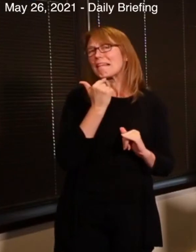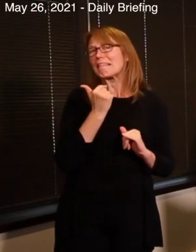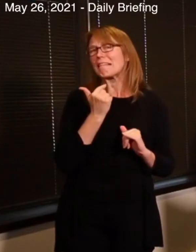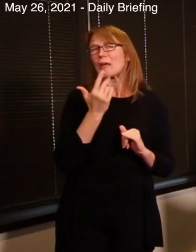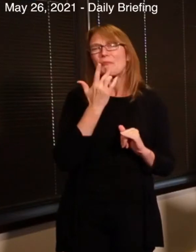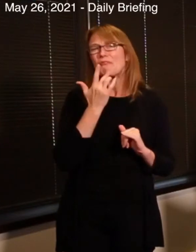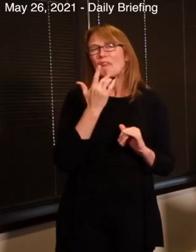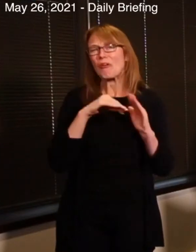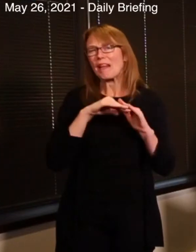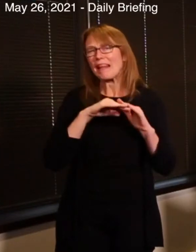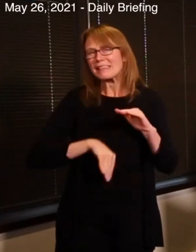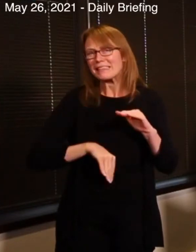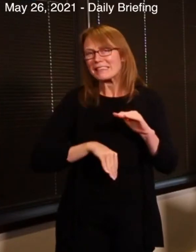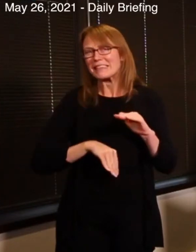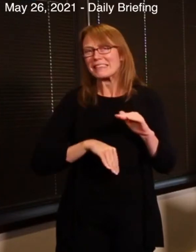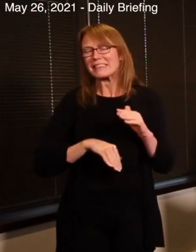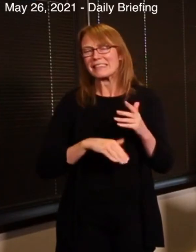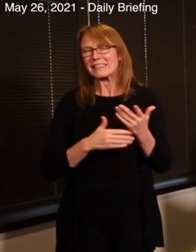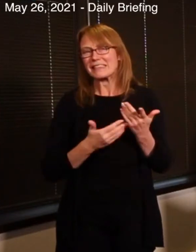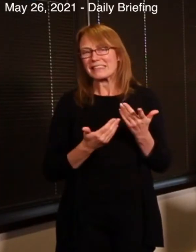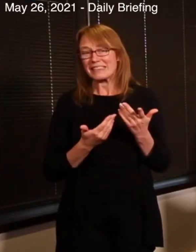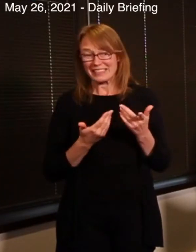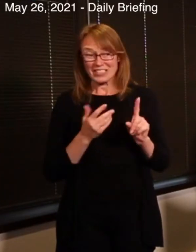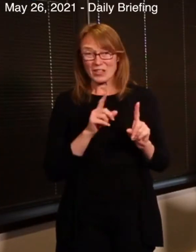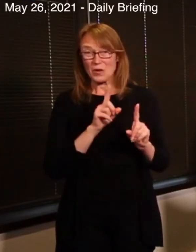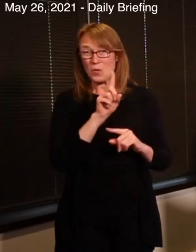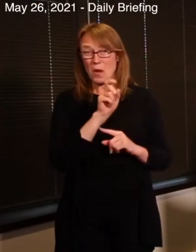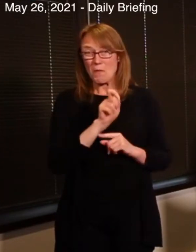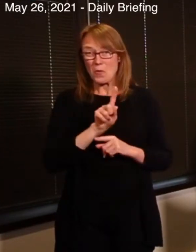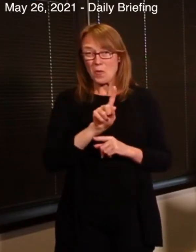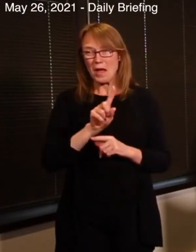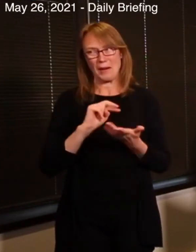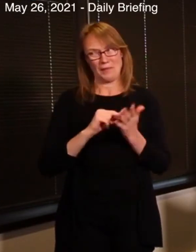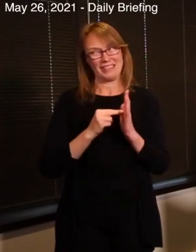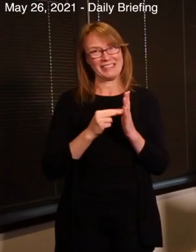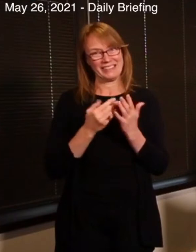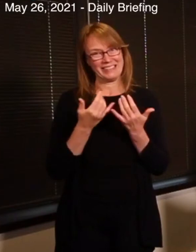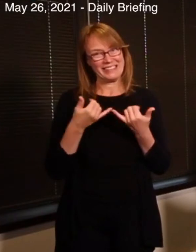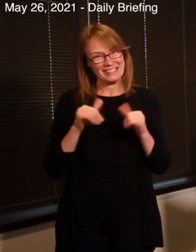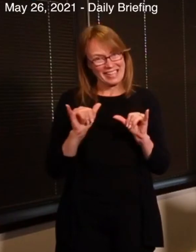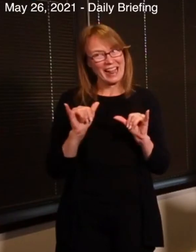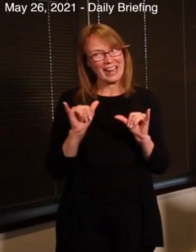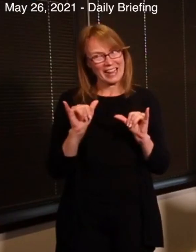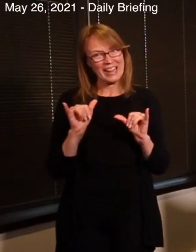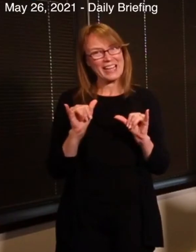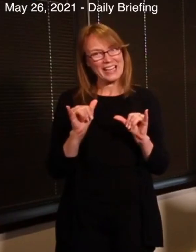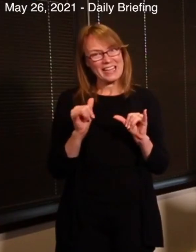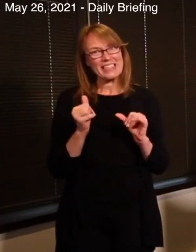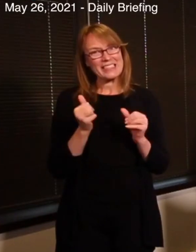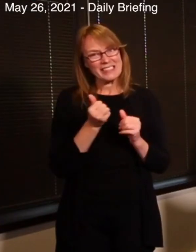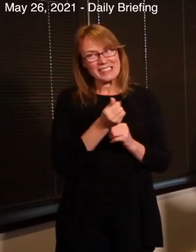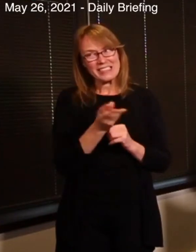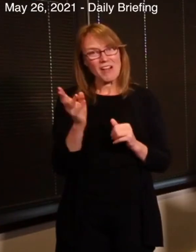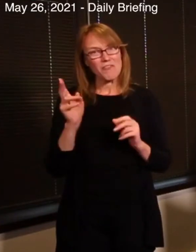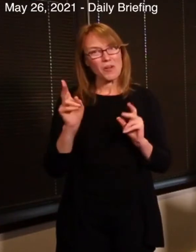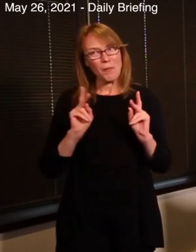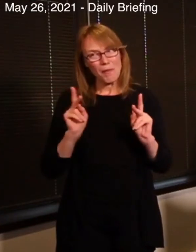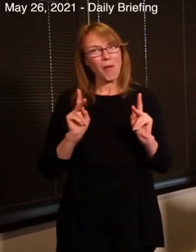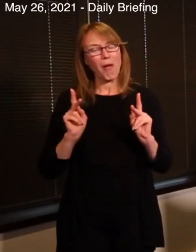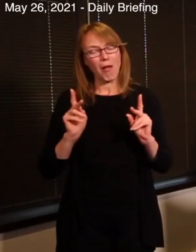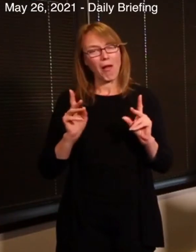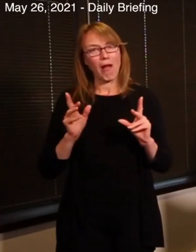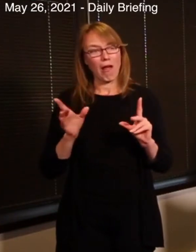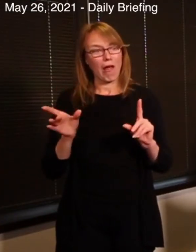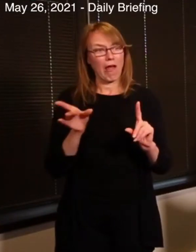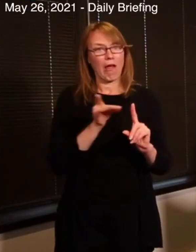still, cautious because there's still quite a few people that continue to become infected with the coronavirus, although greatly reduced